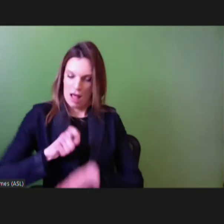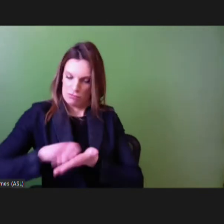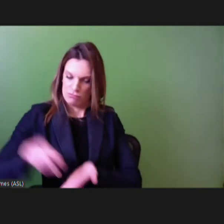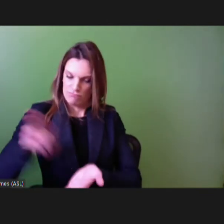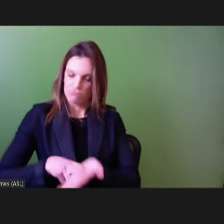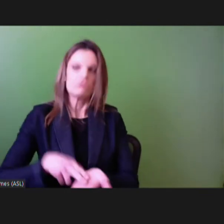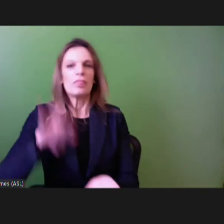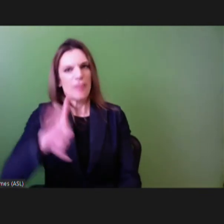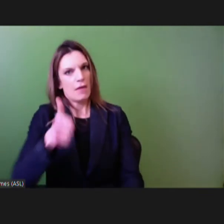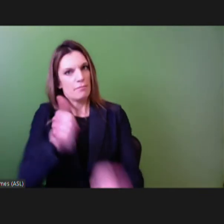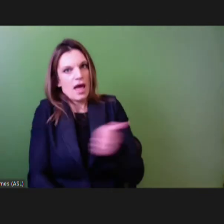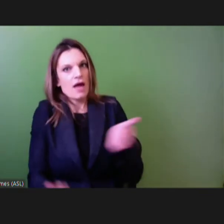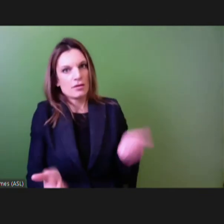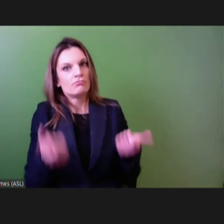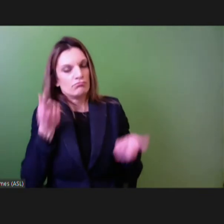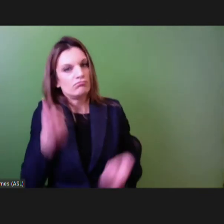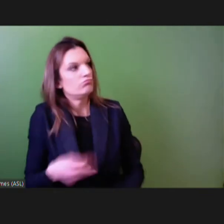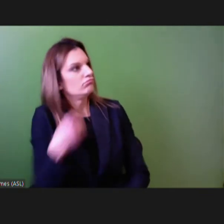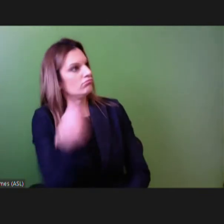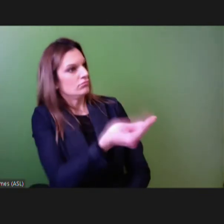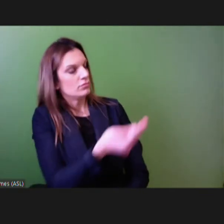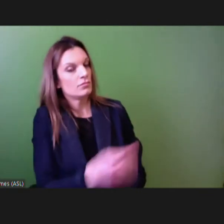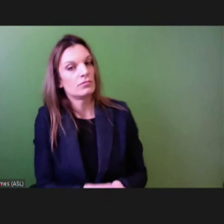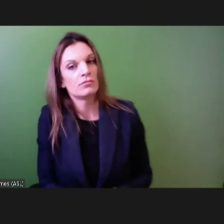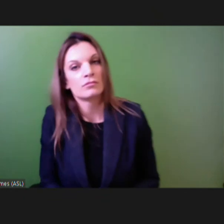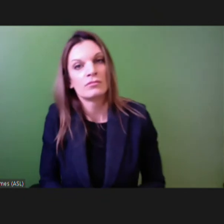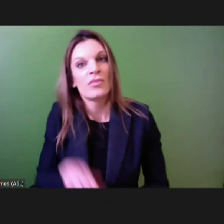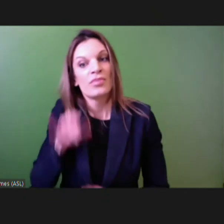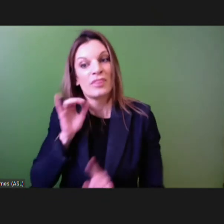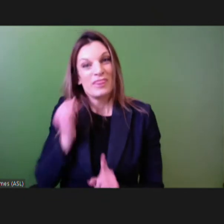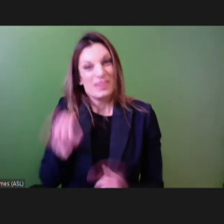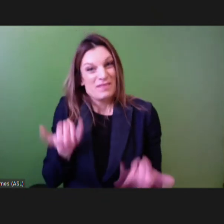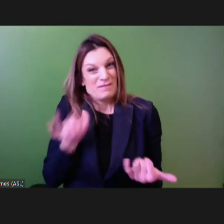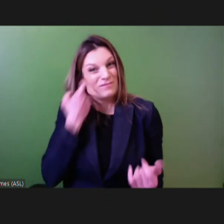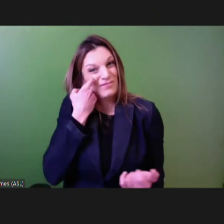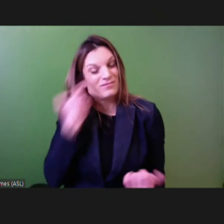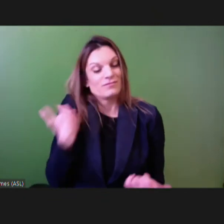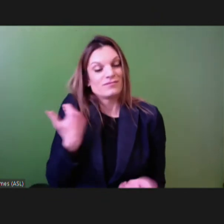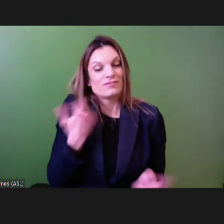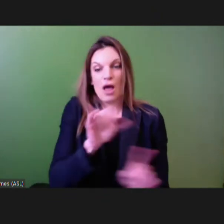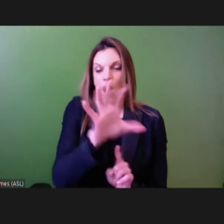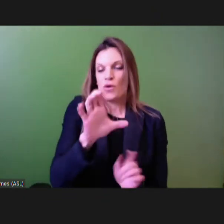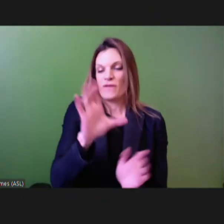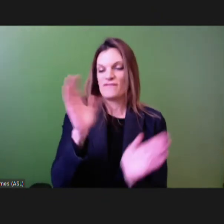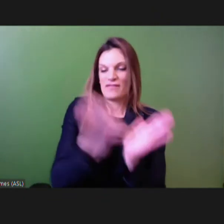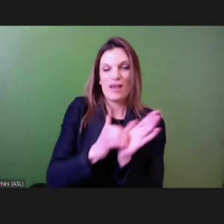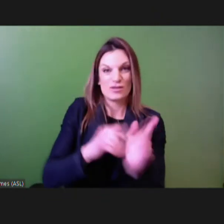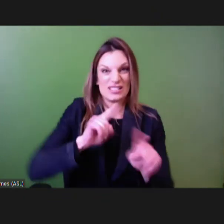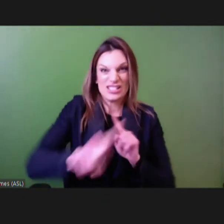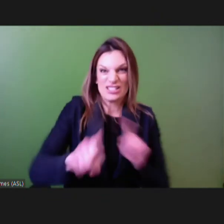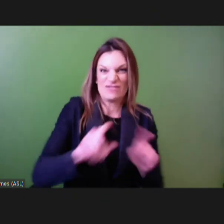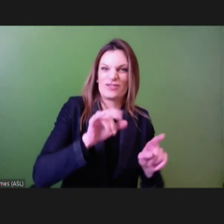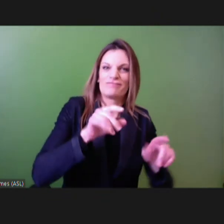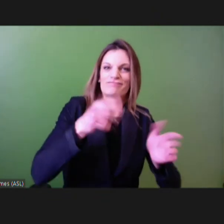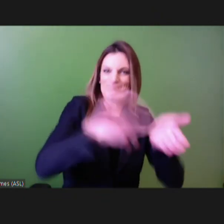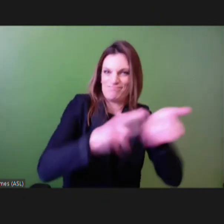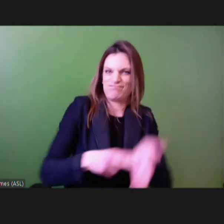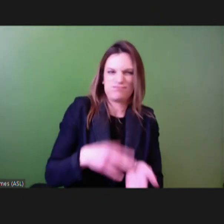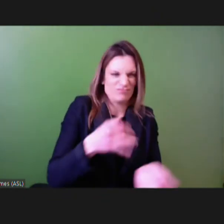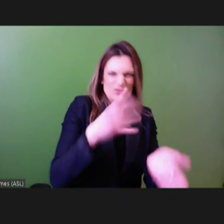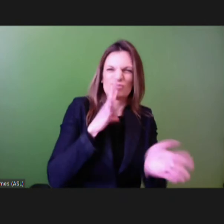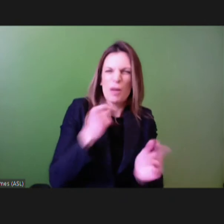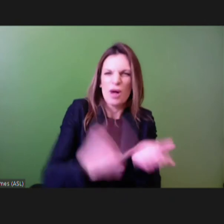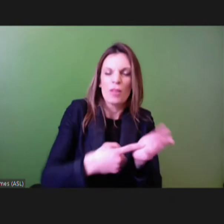bills just filed 500,000 signatures in the Unlock Michigan petition drive to restrict the governor's